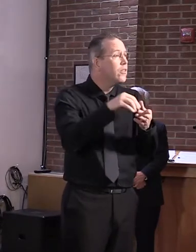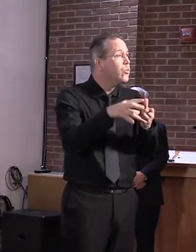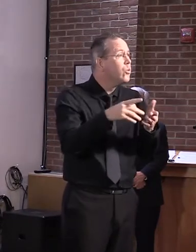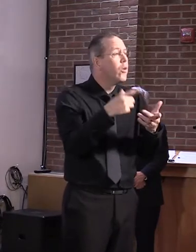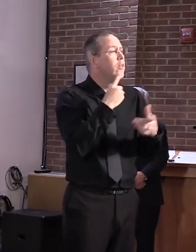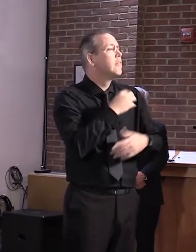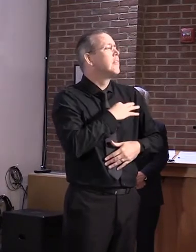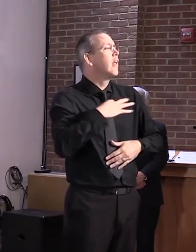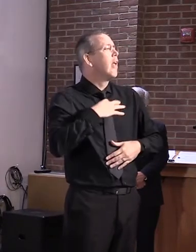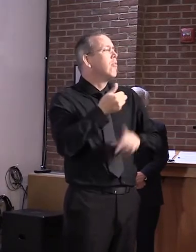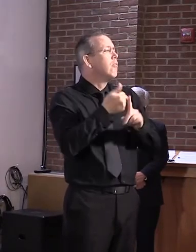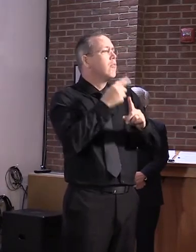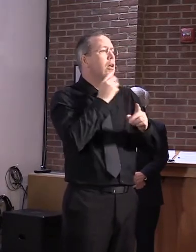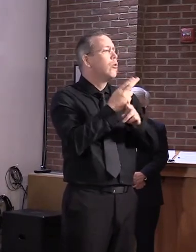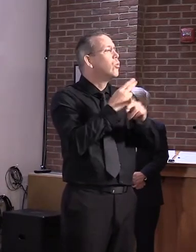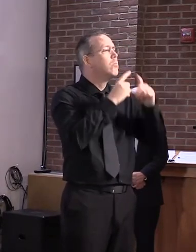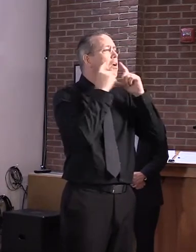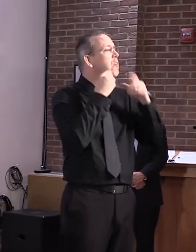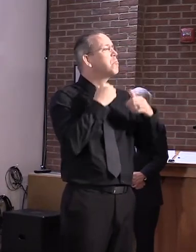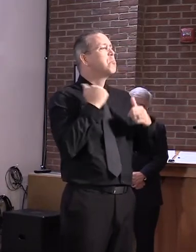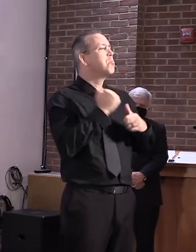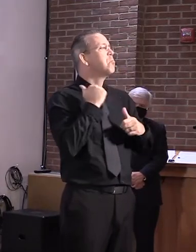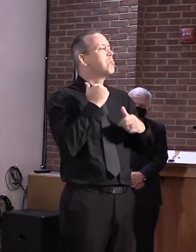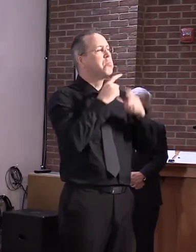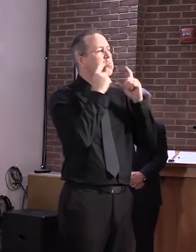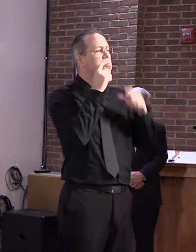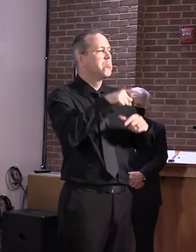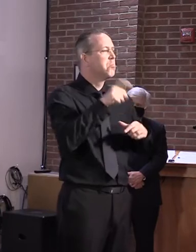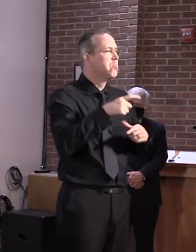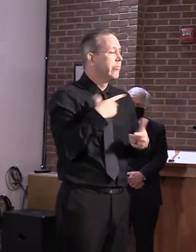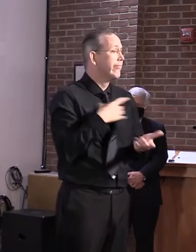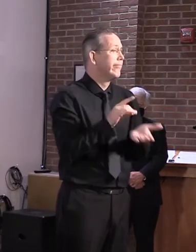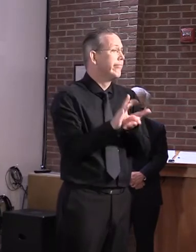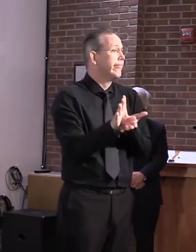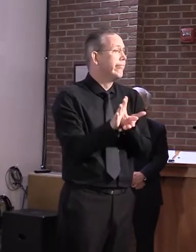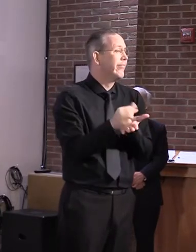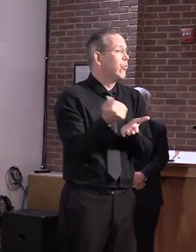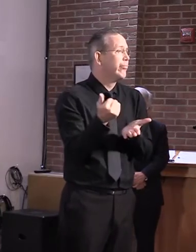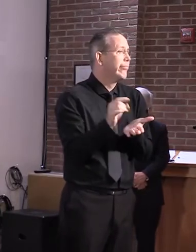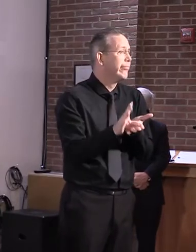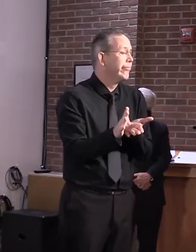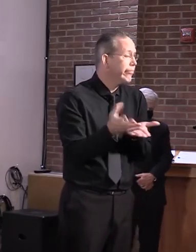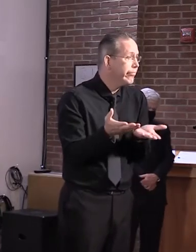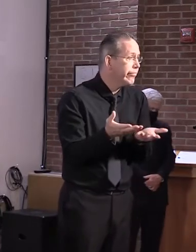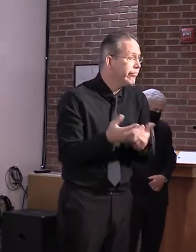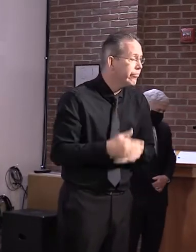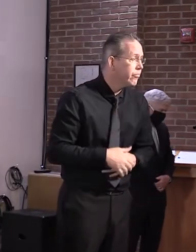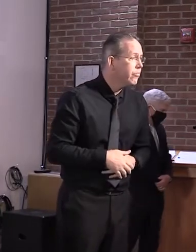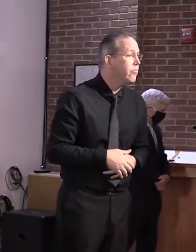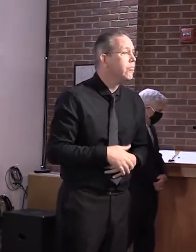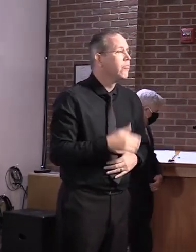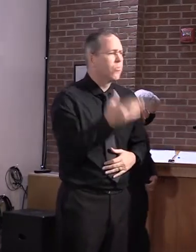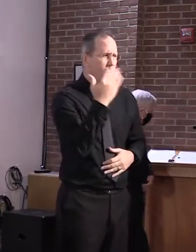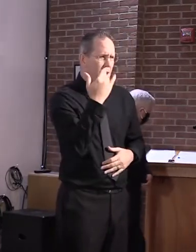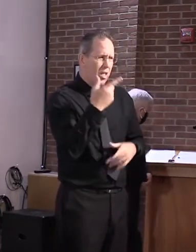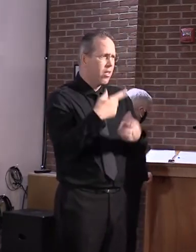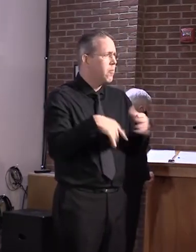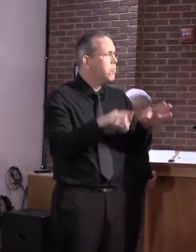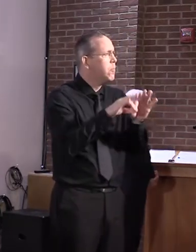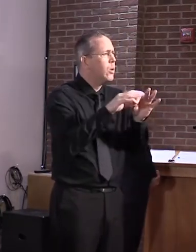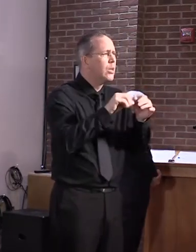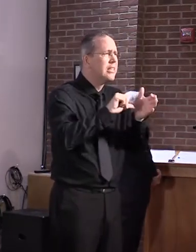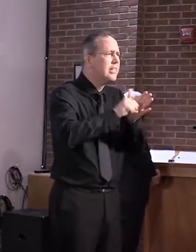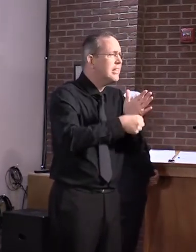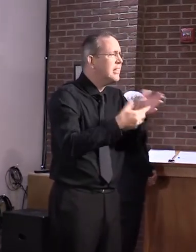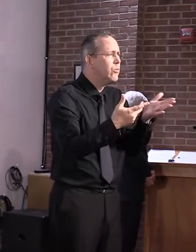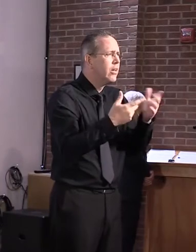population by not doing that. So the contracts will be, I think there'll be a basic boilerplate for all of our schools, but each